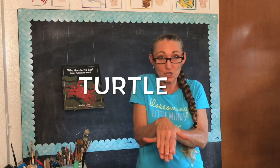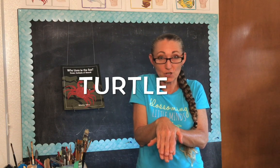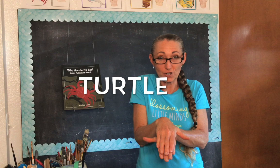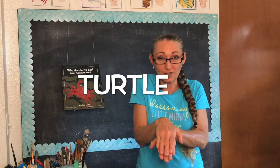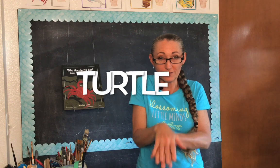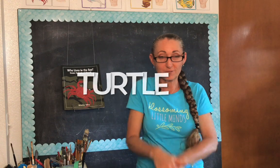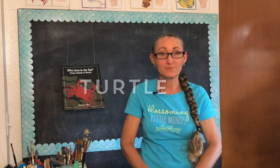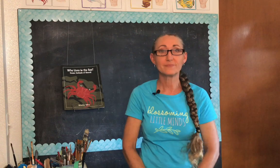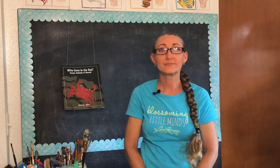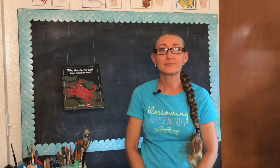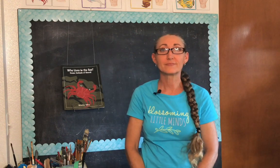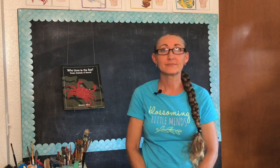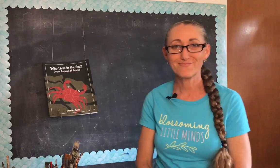Turtle.